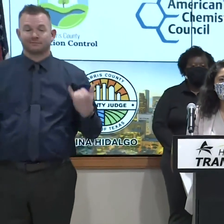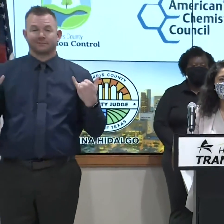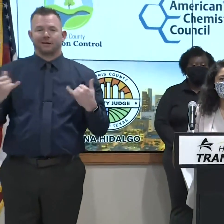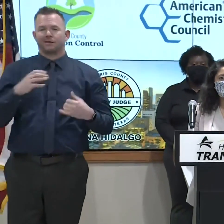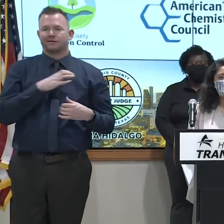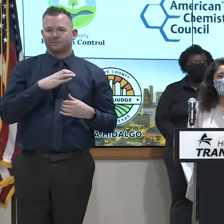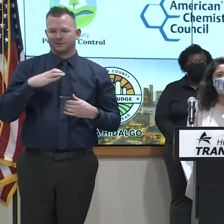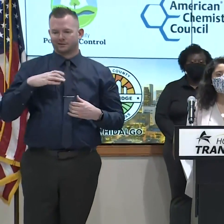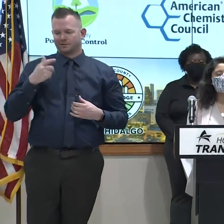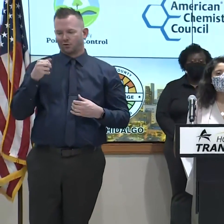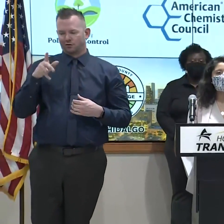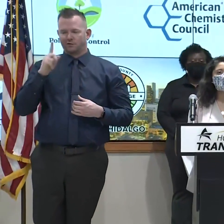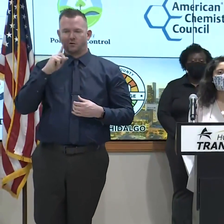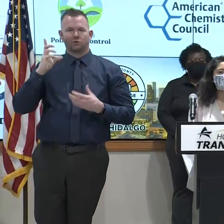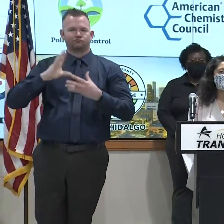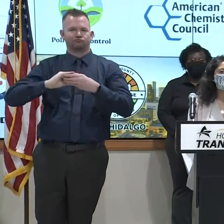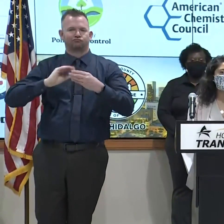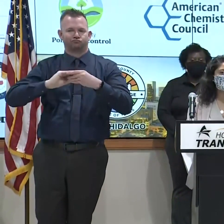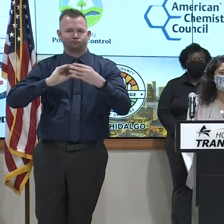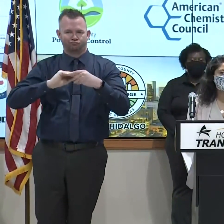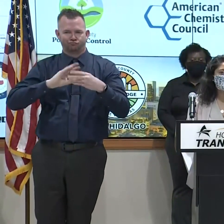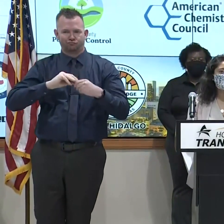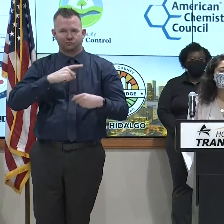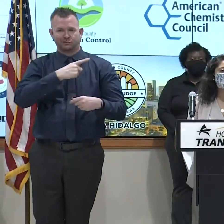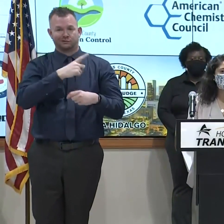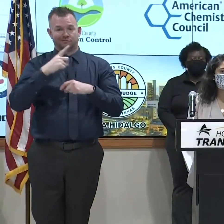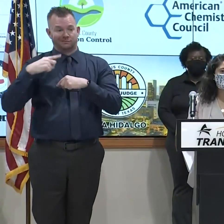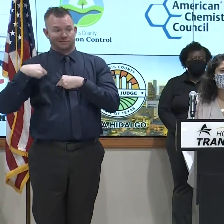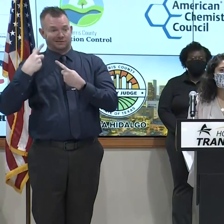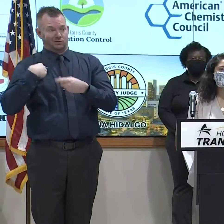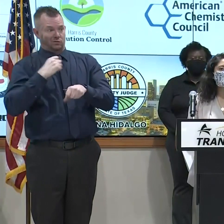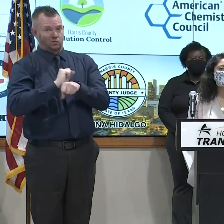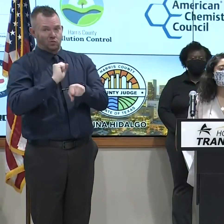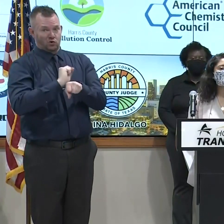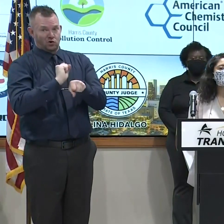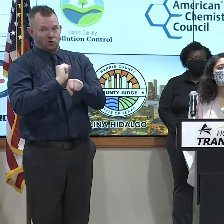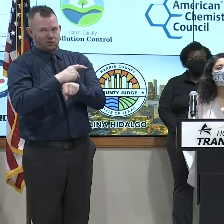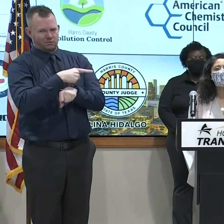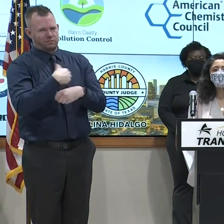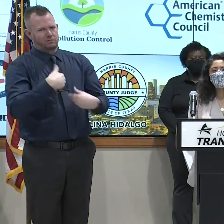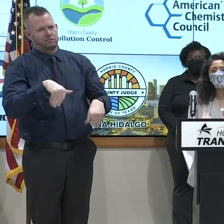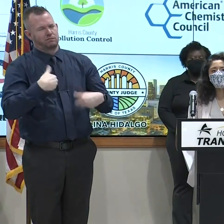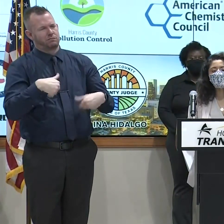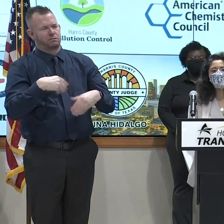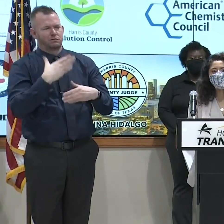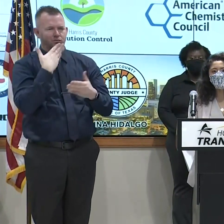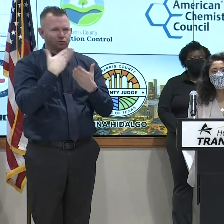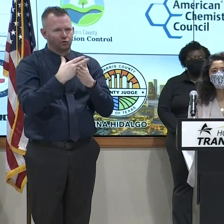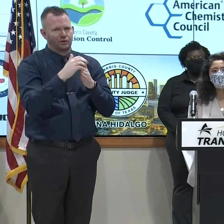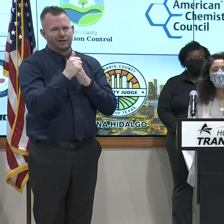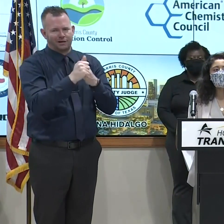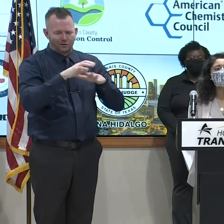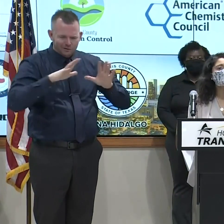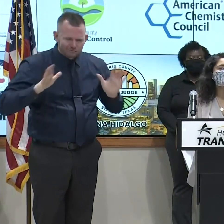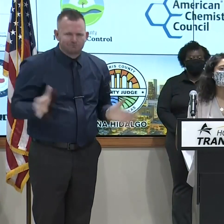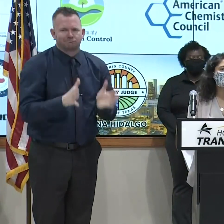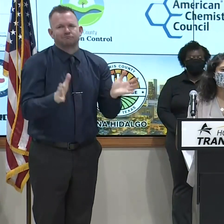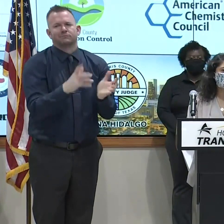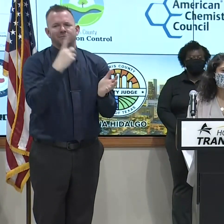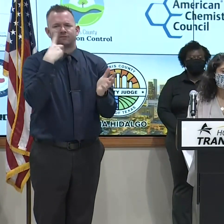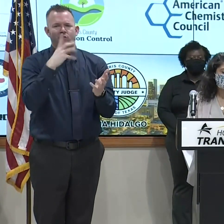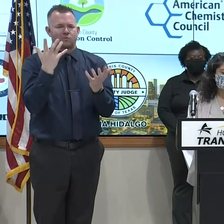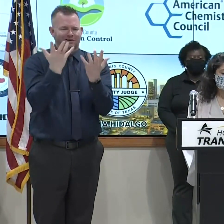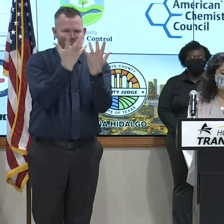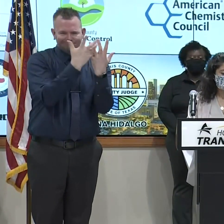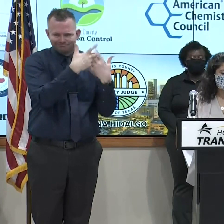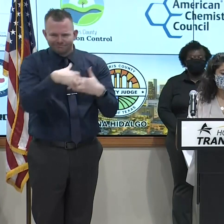been at the county, has been an incredible leader in pushing for this coexistence of industry and healthy